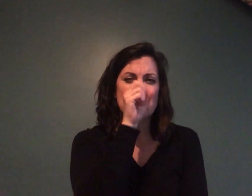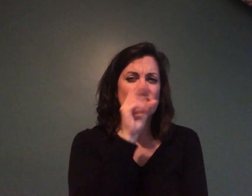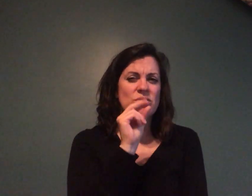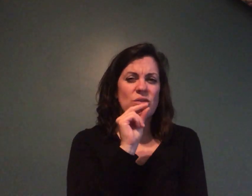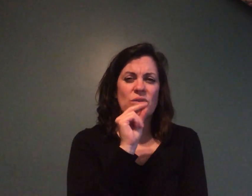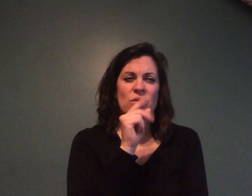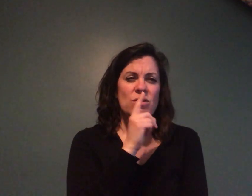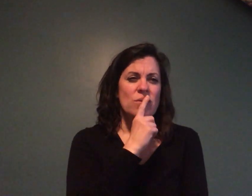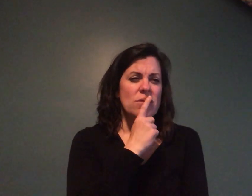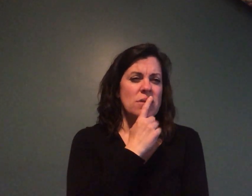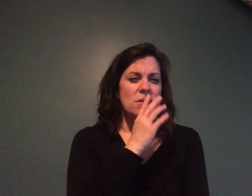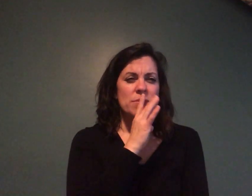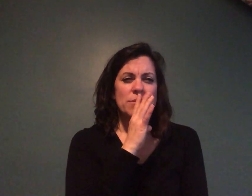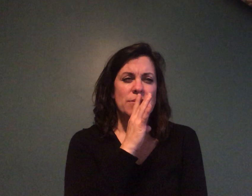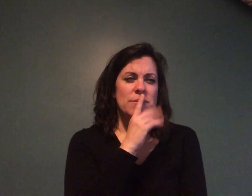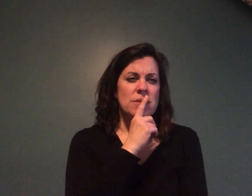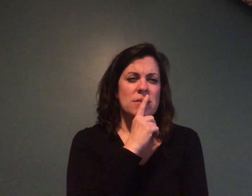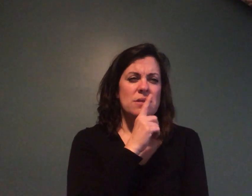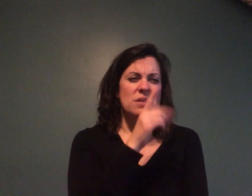orange or something different.